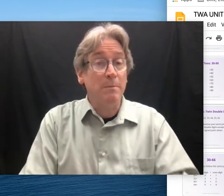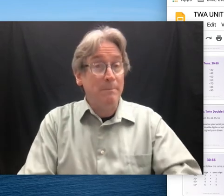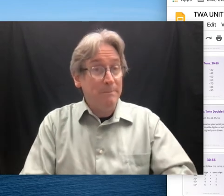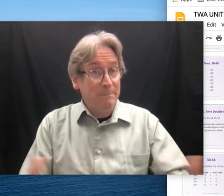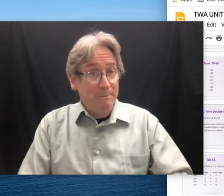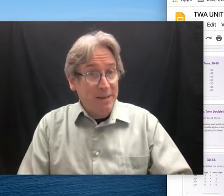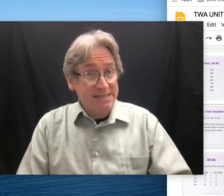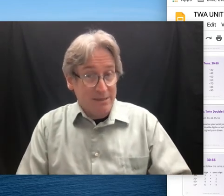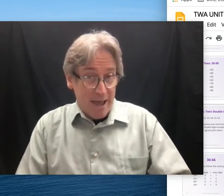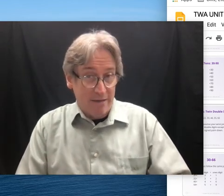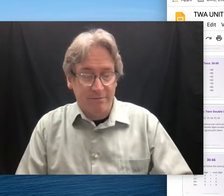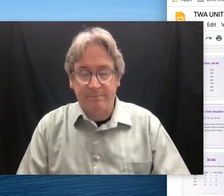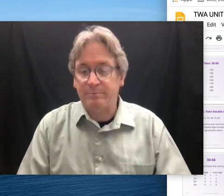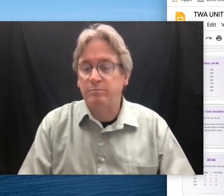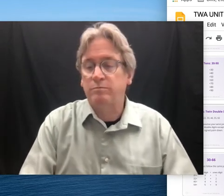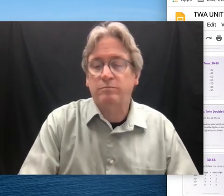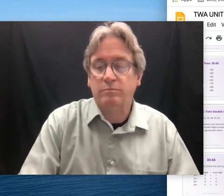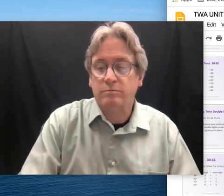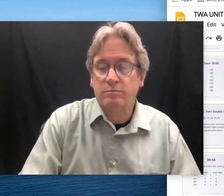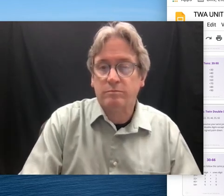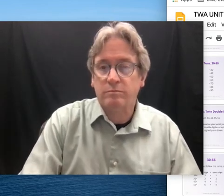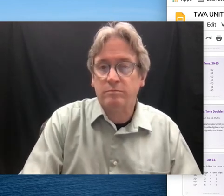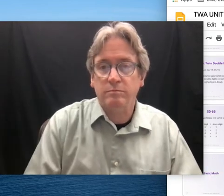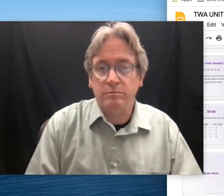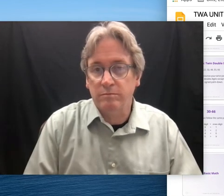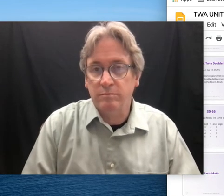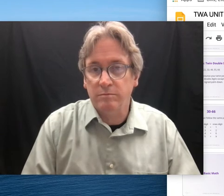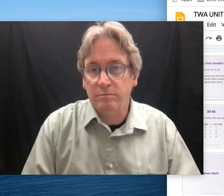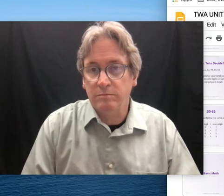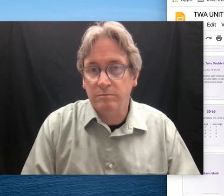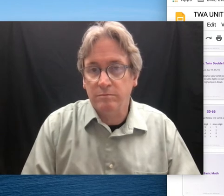So basic math.